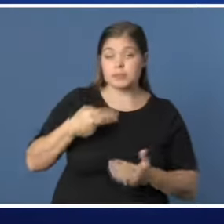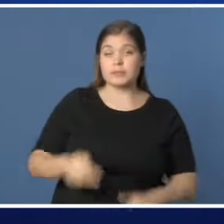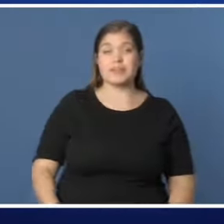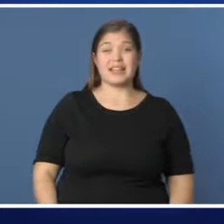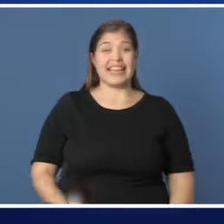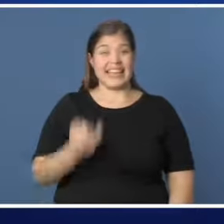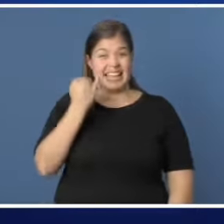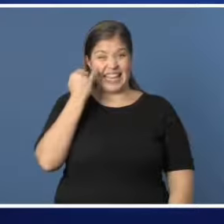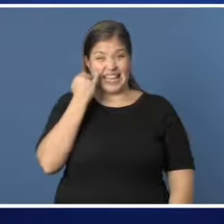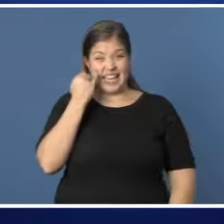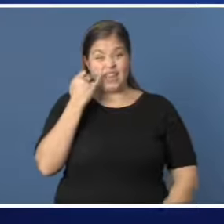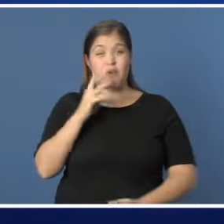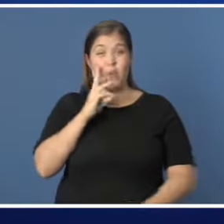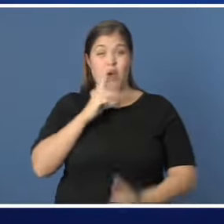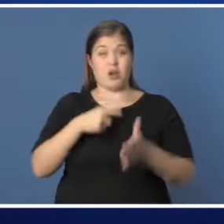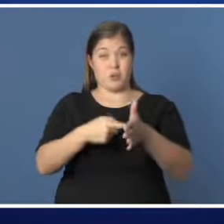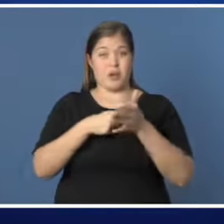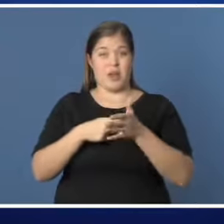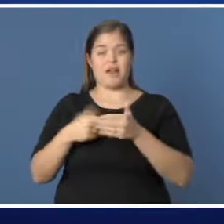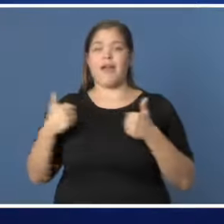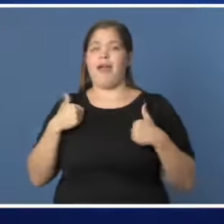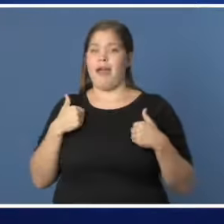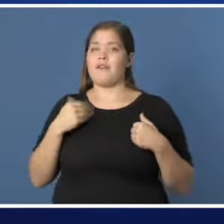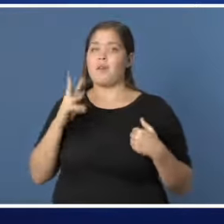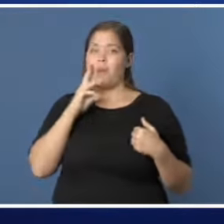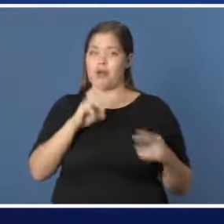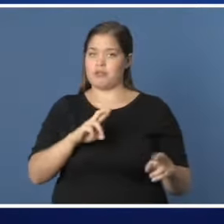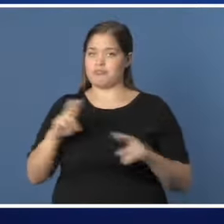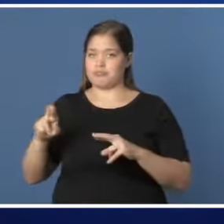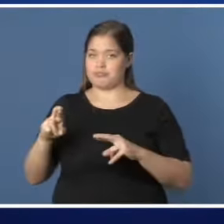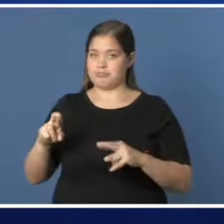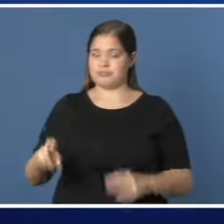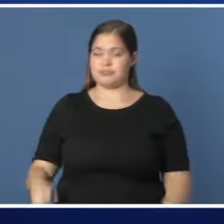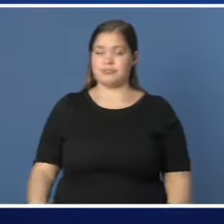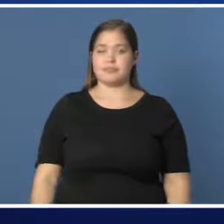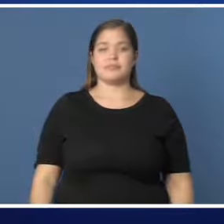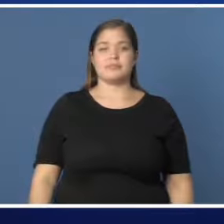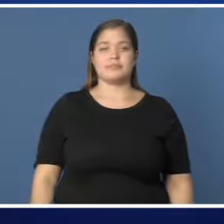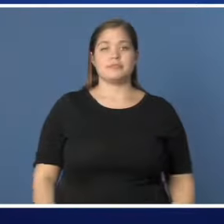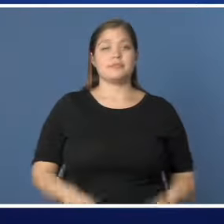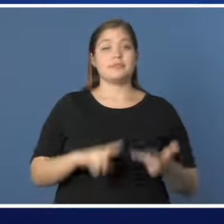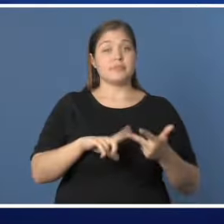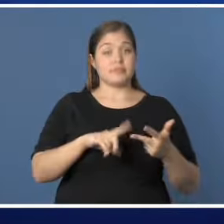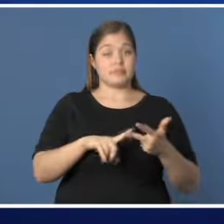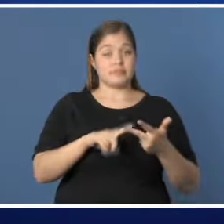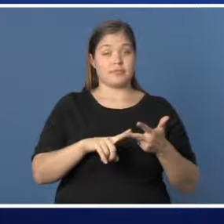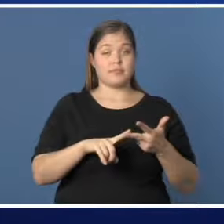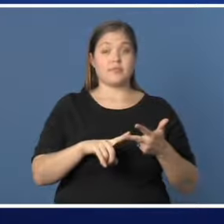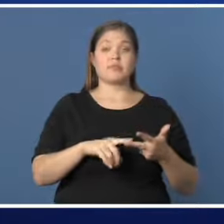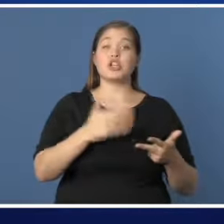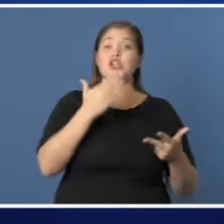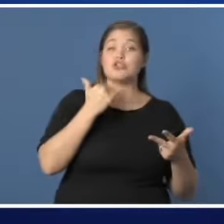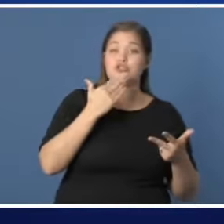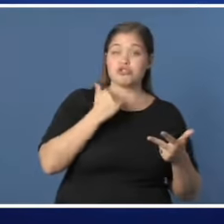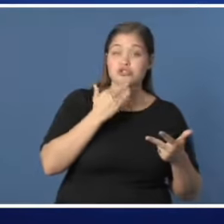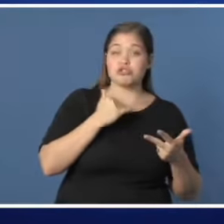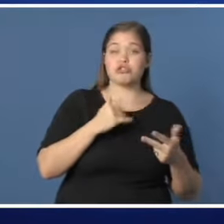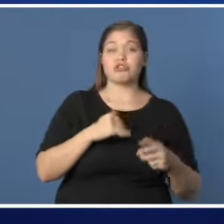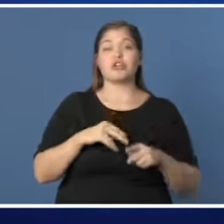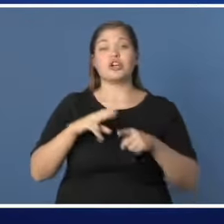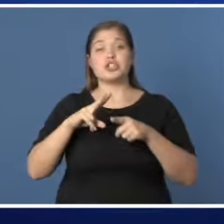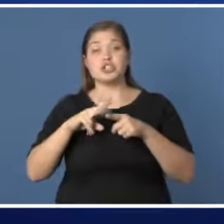canned juices, milk, soup. If powdered, store extra water. Staples: